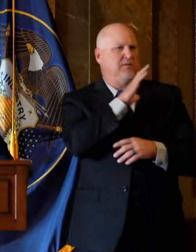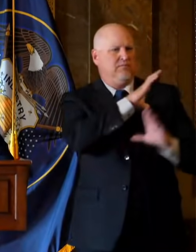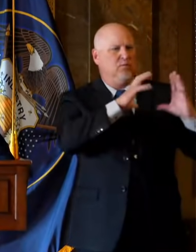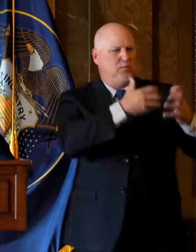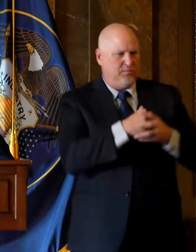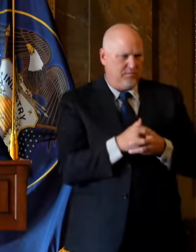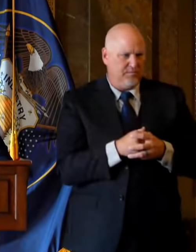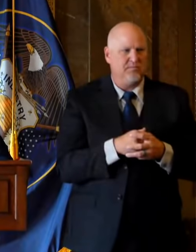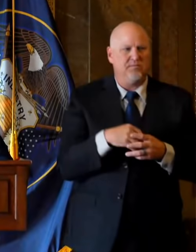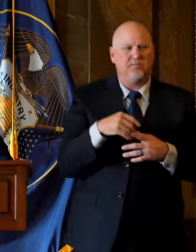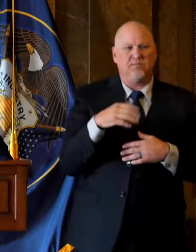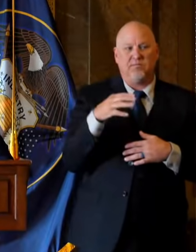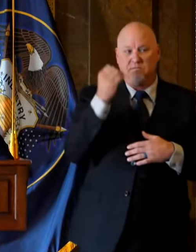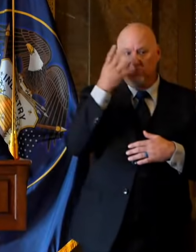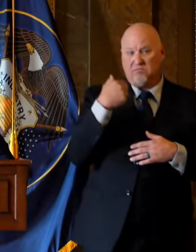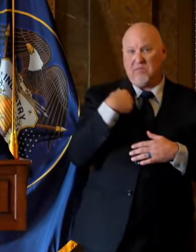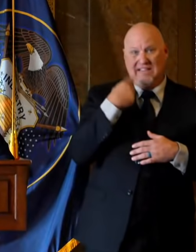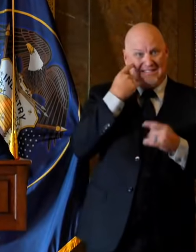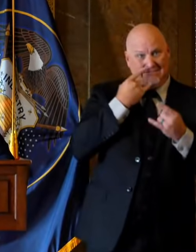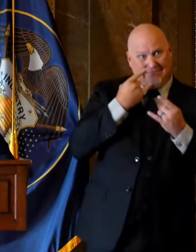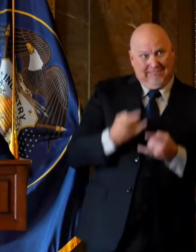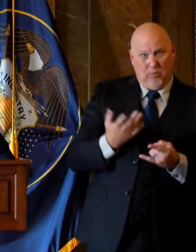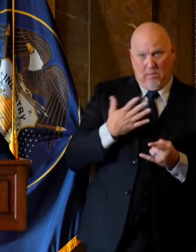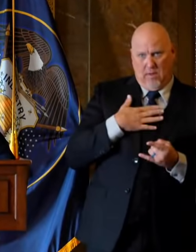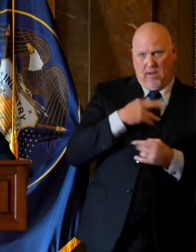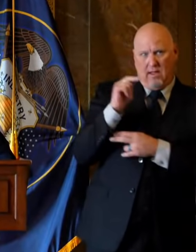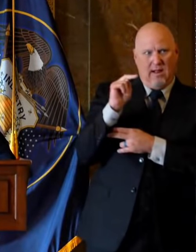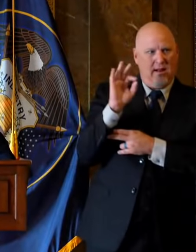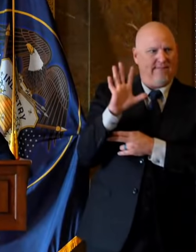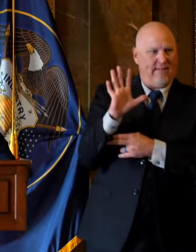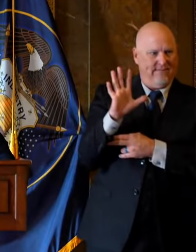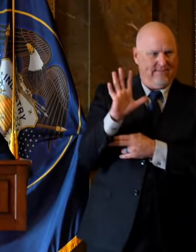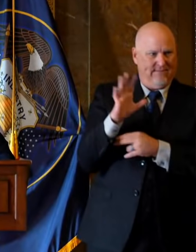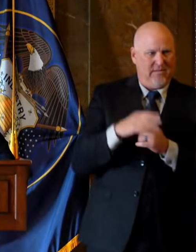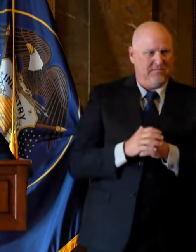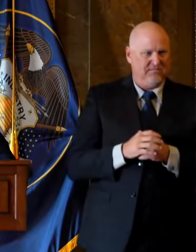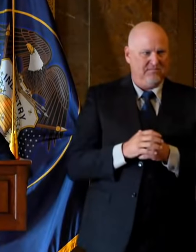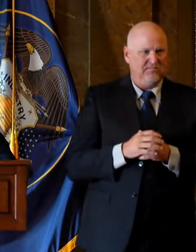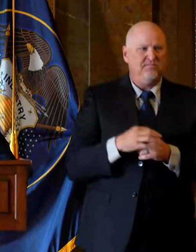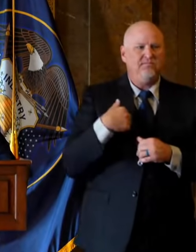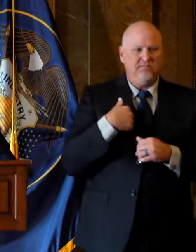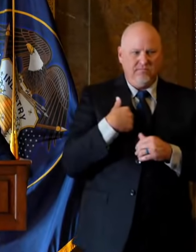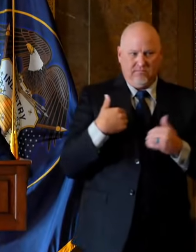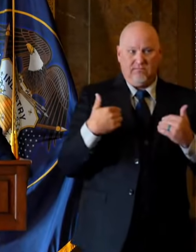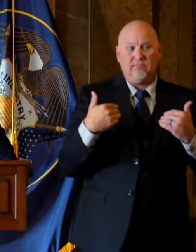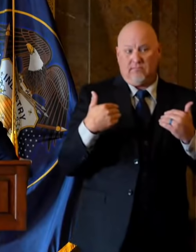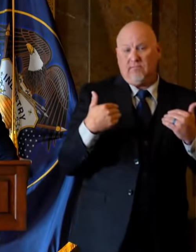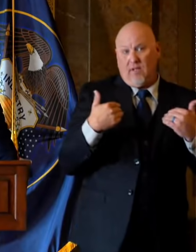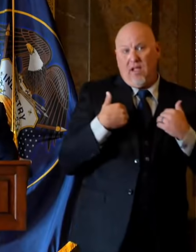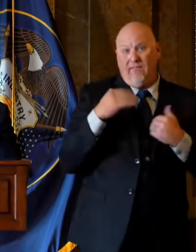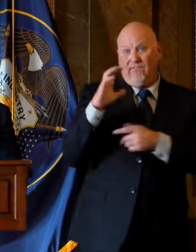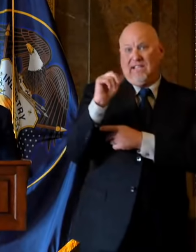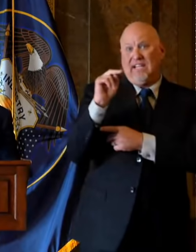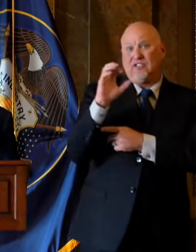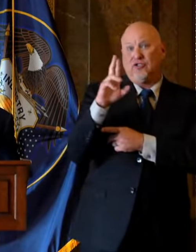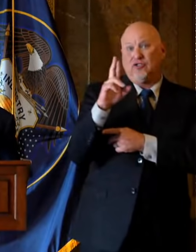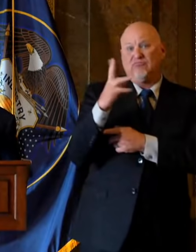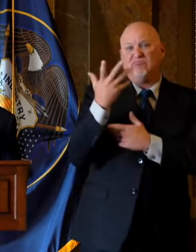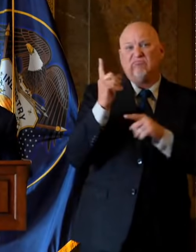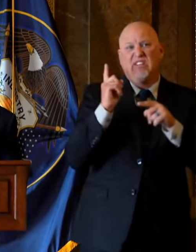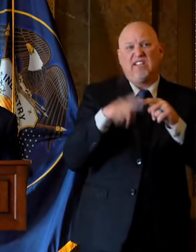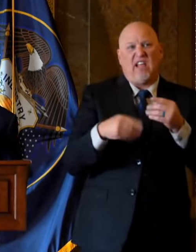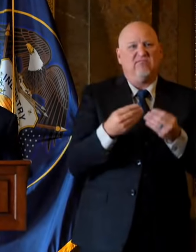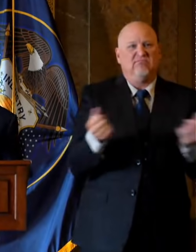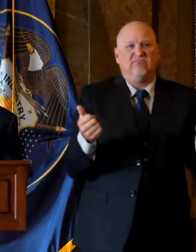have an incurable blood cancer called multiple myeloma. And I'm post bone marrow transplant and an